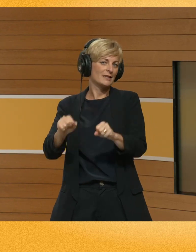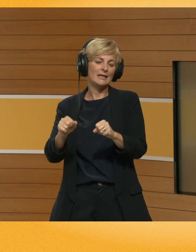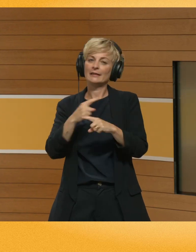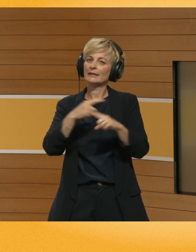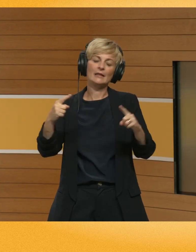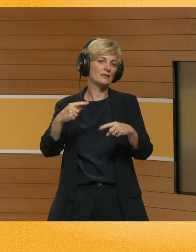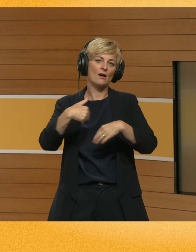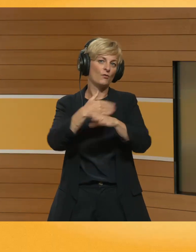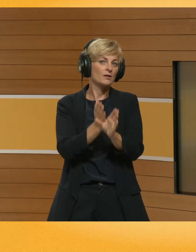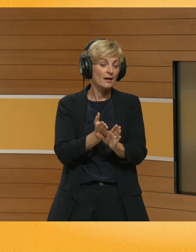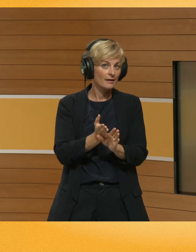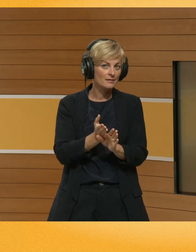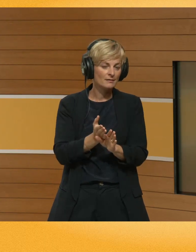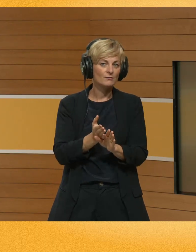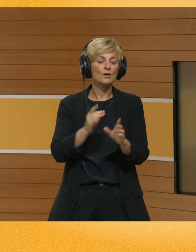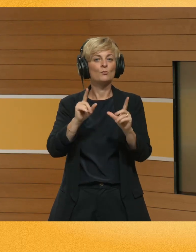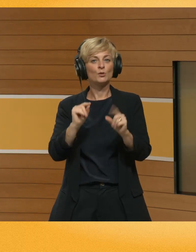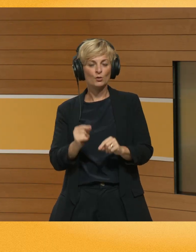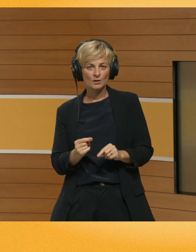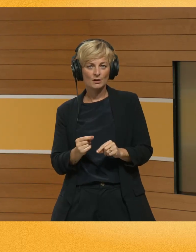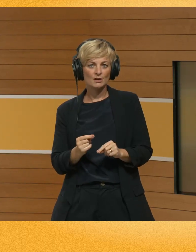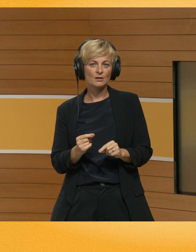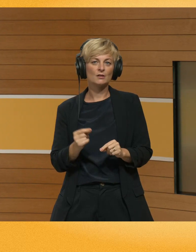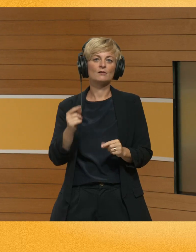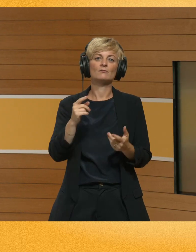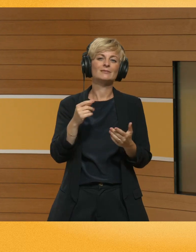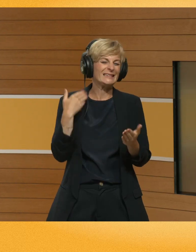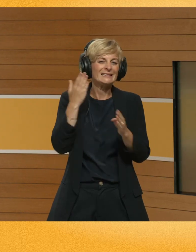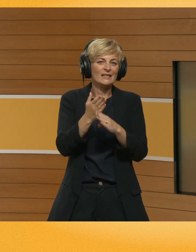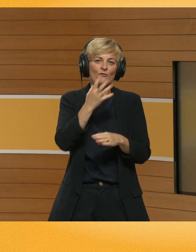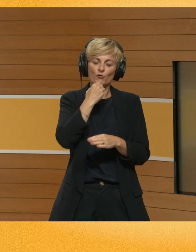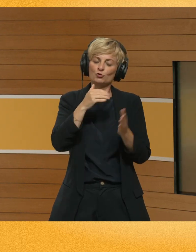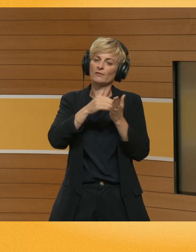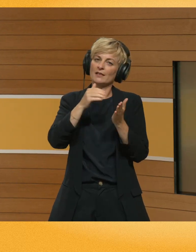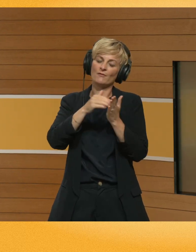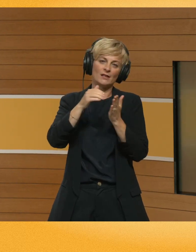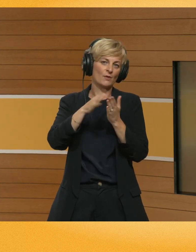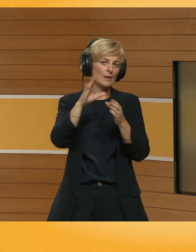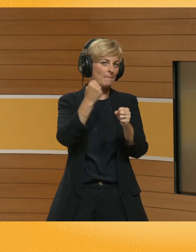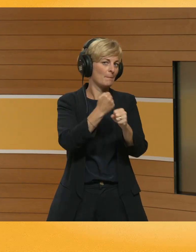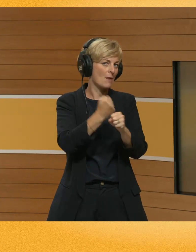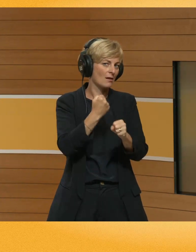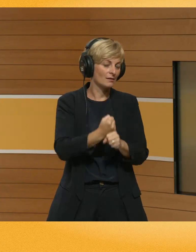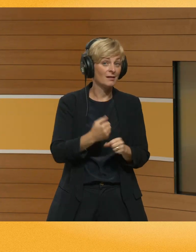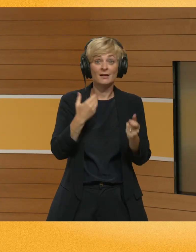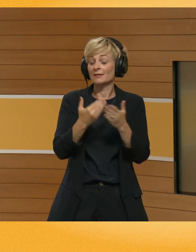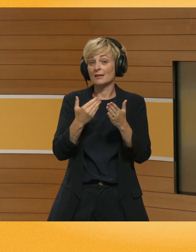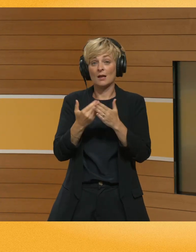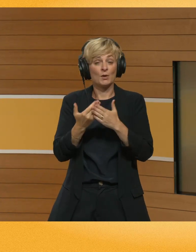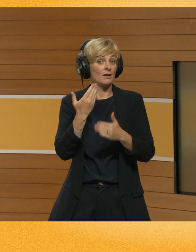try to make all the things that we want to do in this project, and so we the project